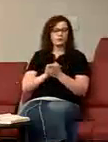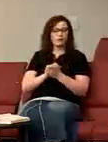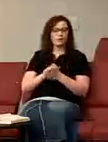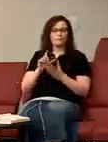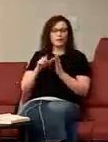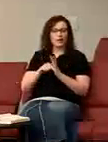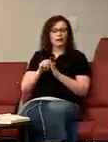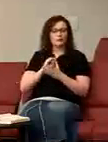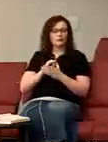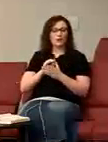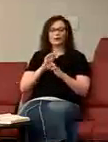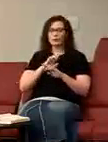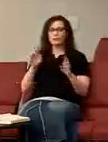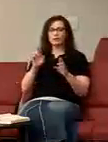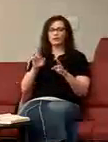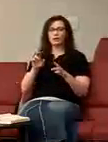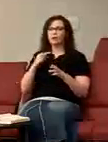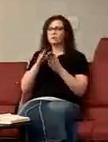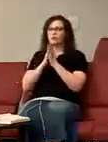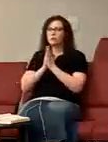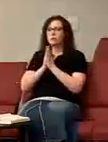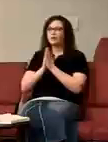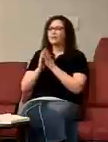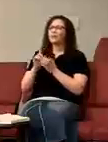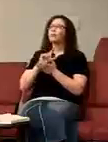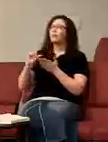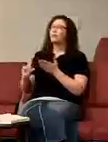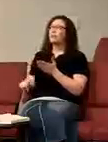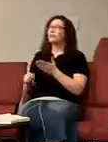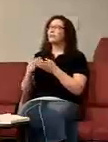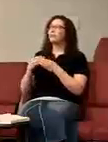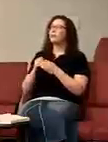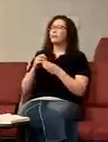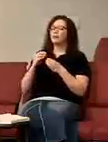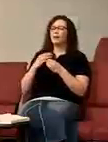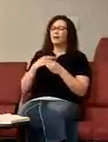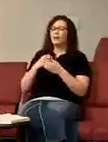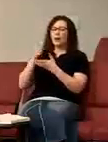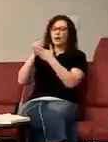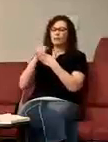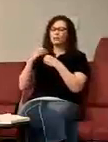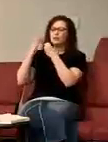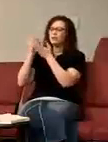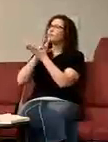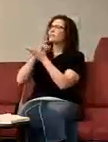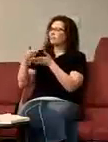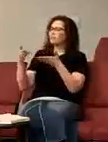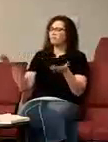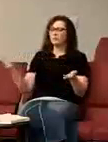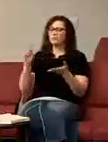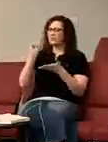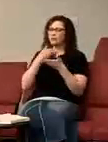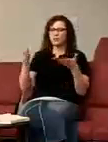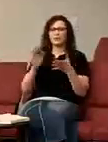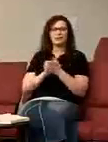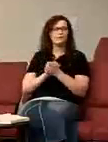prayed that, Lord, help me to give you the little things. I'm going along, and I looked on my phone. I had a meeting at 4, and then all of a sudden, blink,